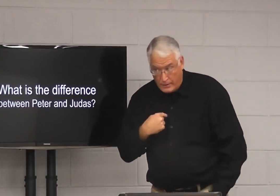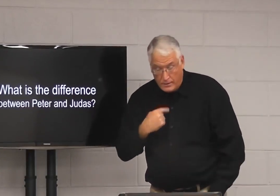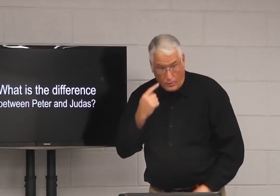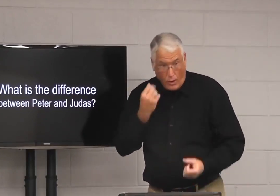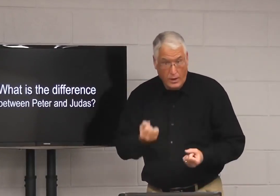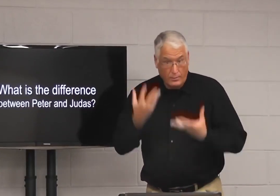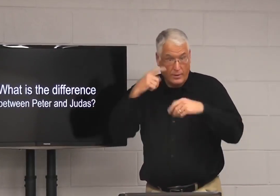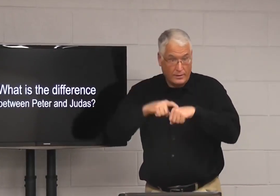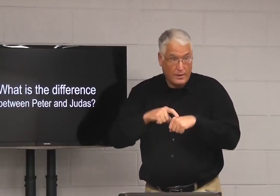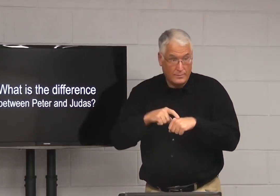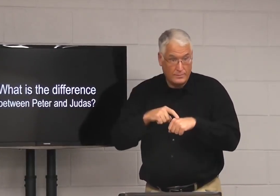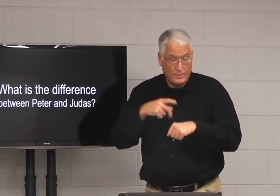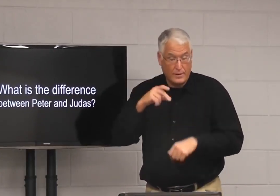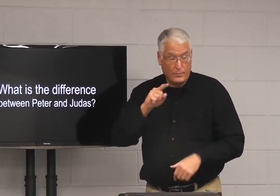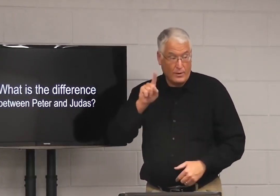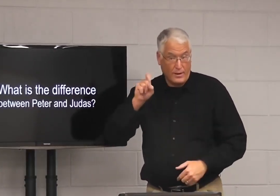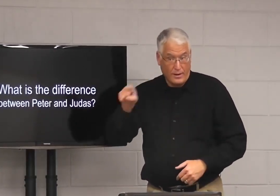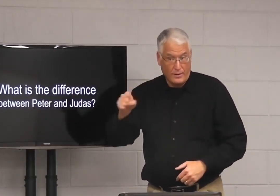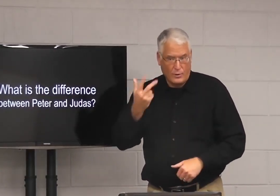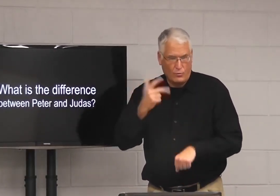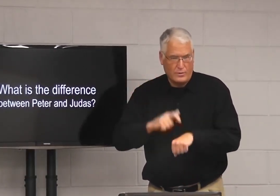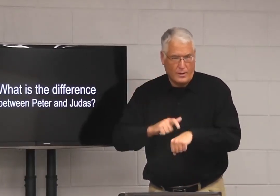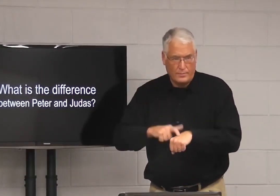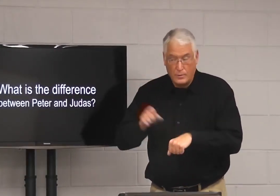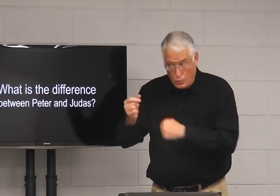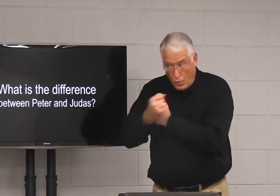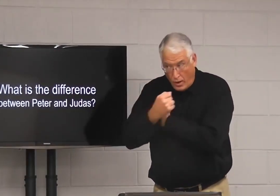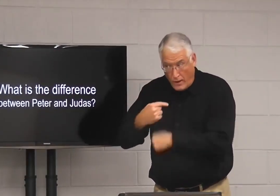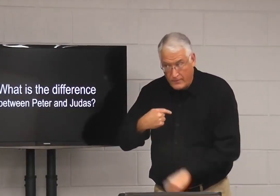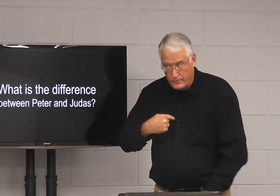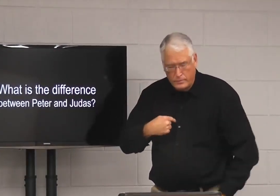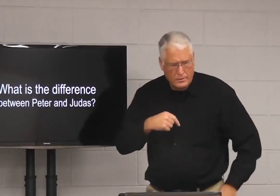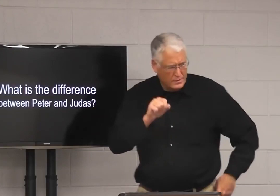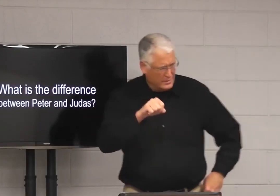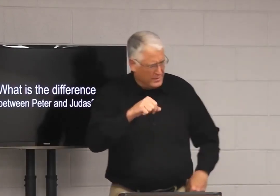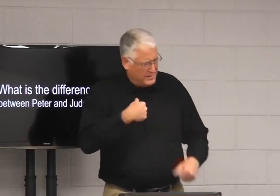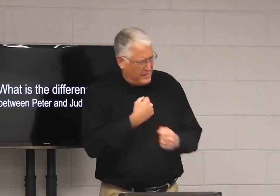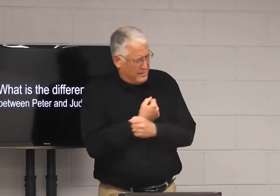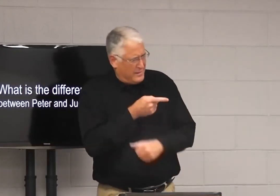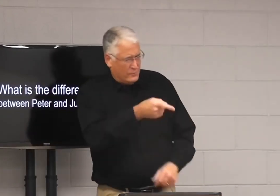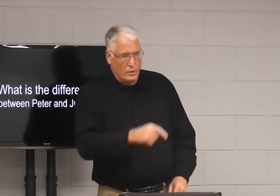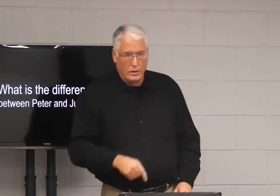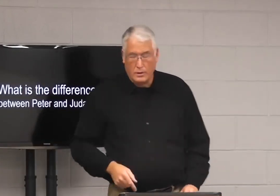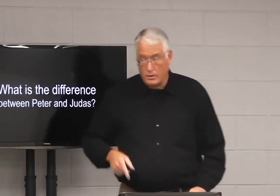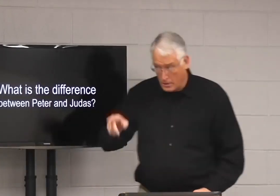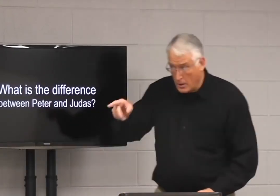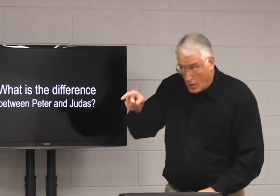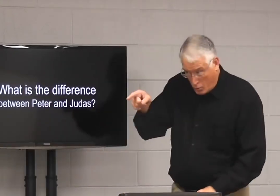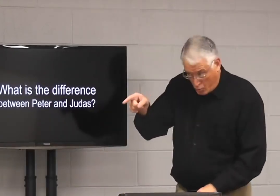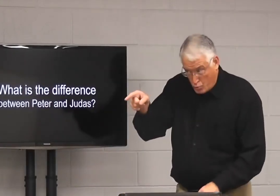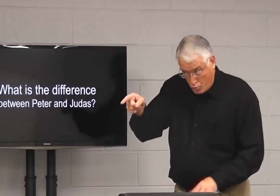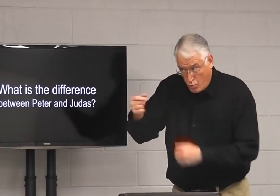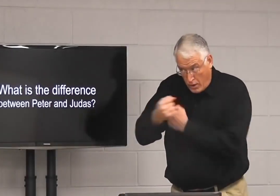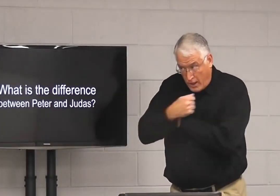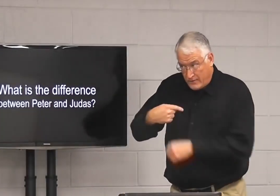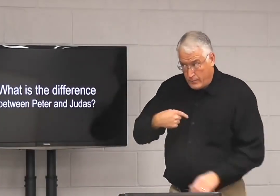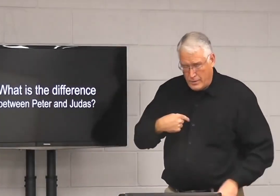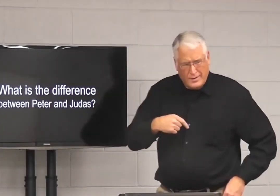says, do you love me? How many times did Peter ask? Yes, I love you. You love